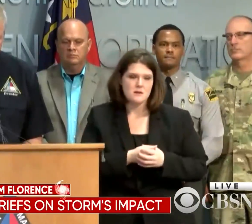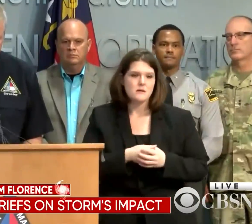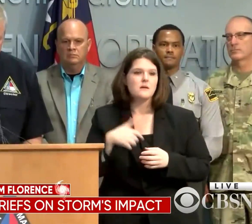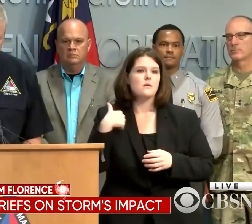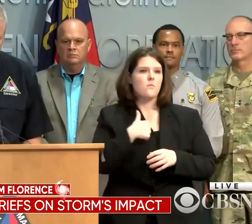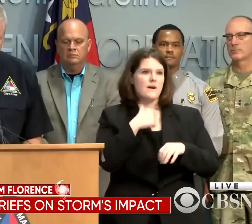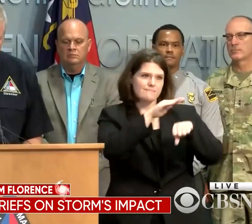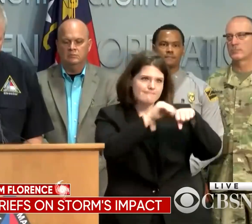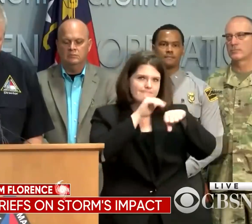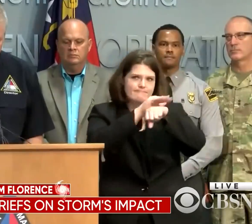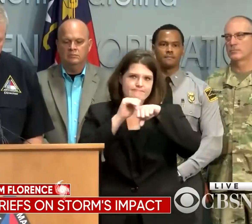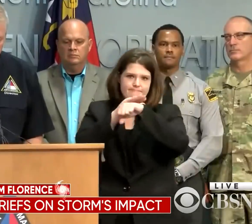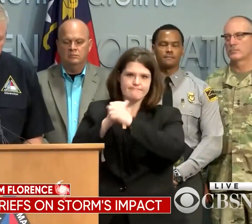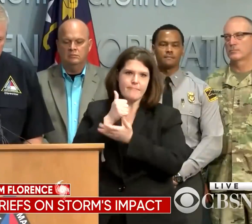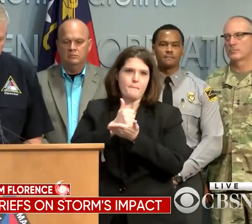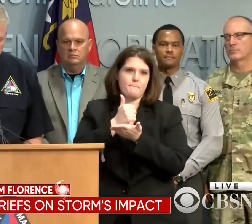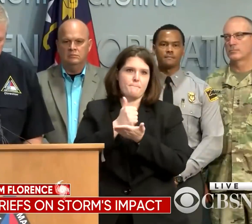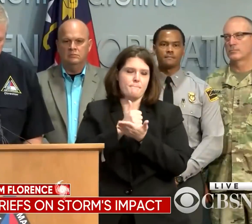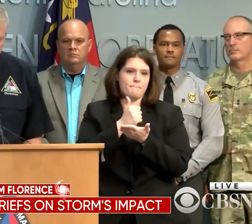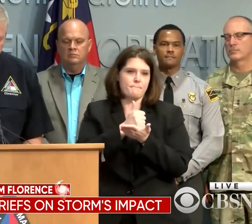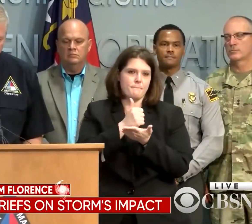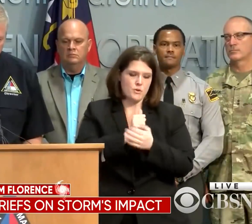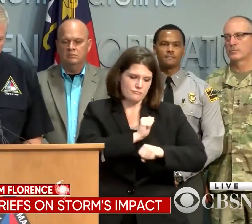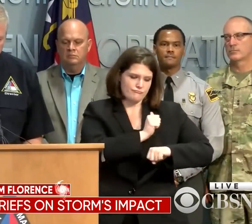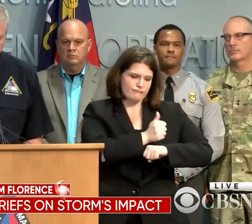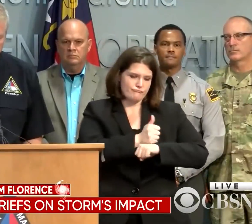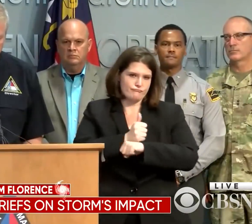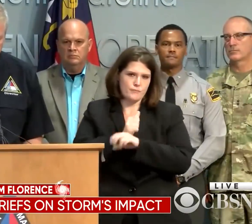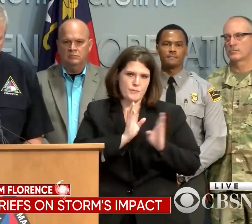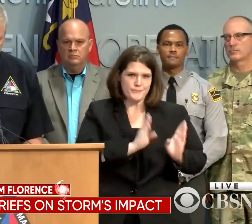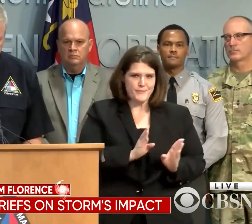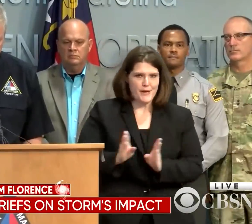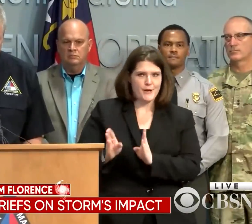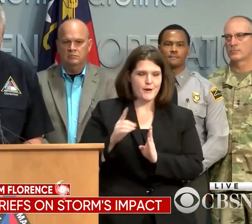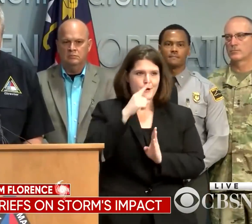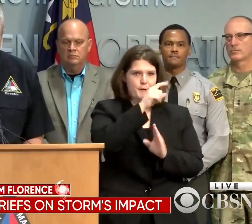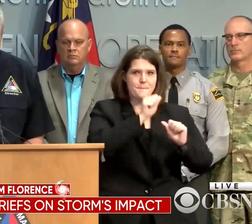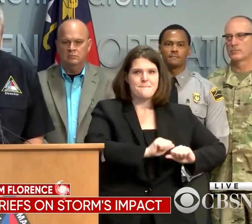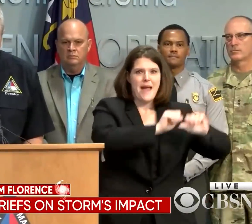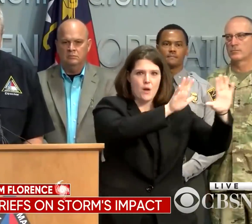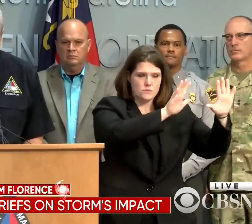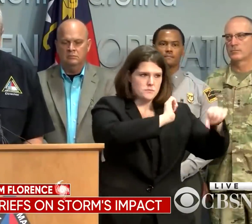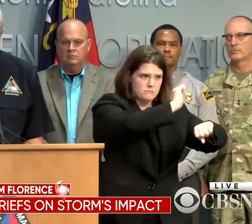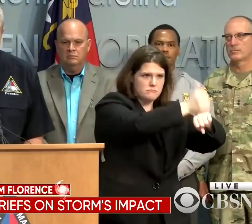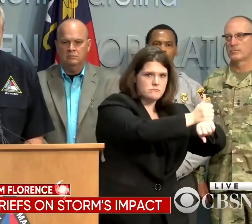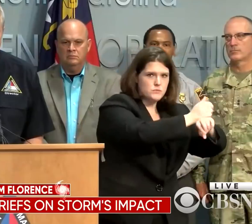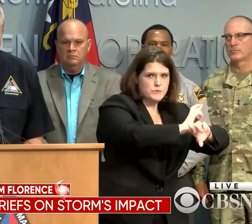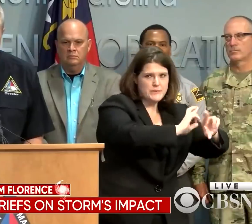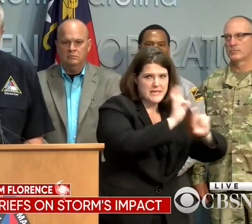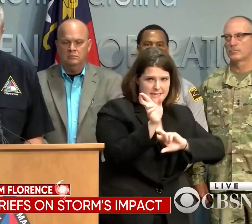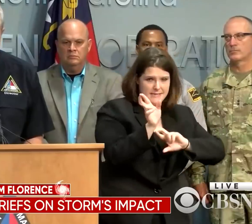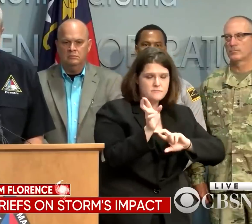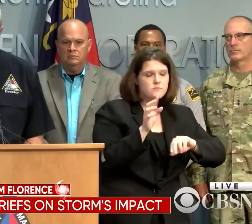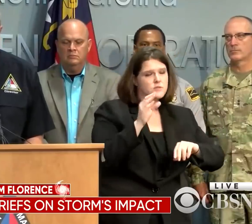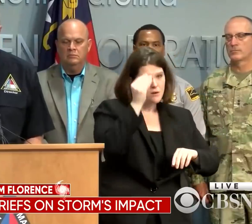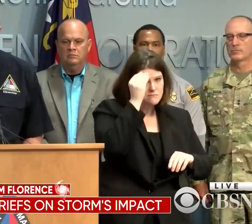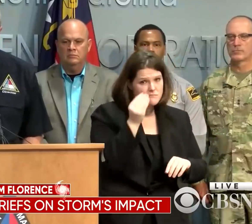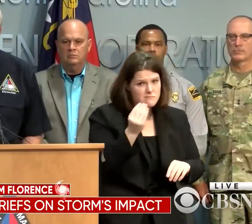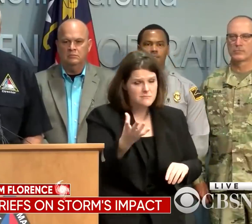more assets in to prepare ourselves for flooding in the mountains. So it's going to